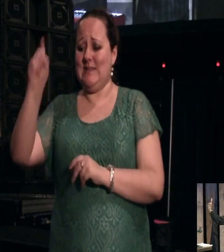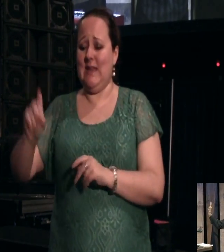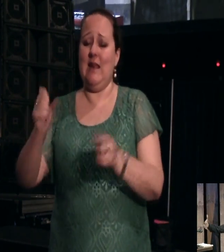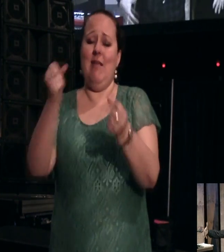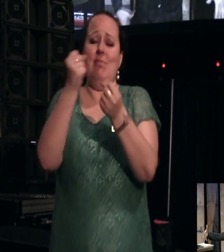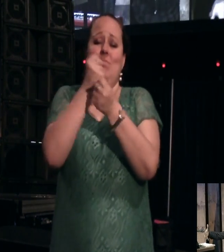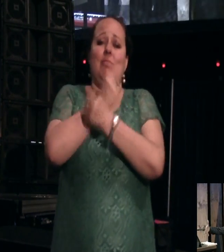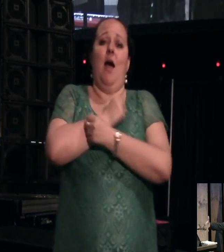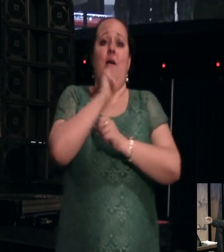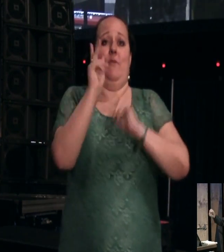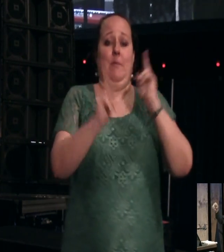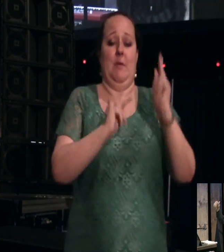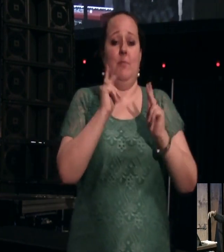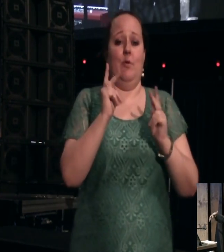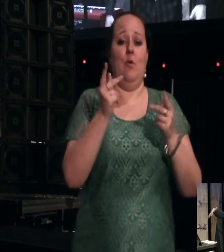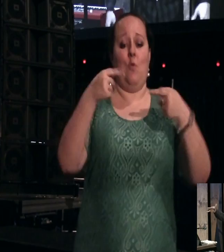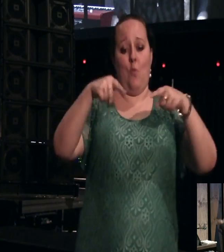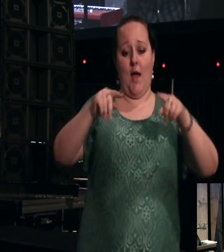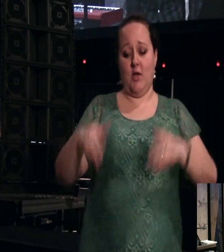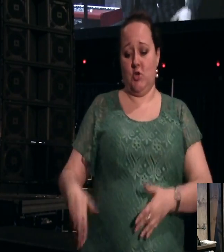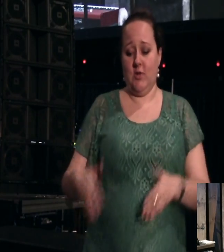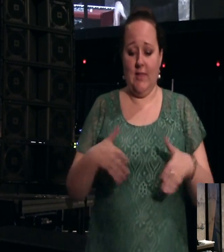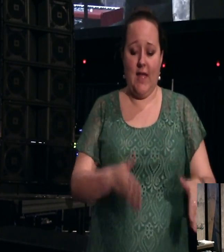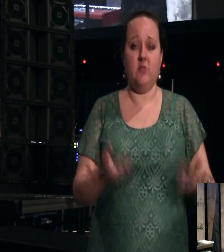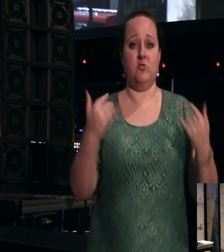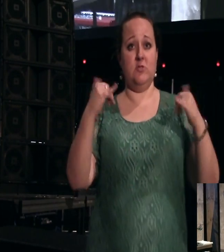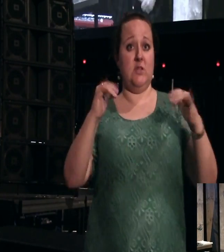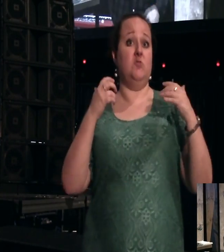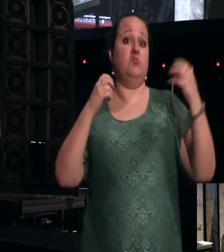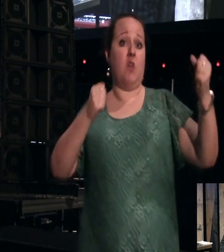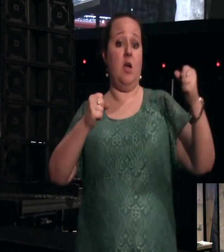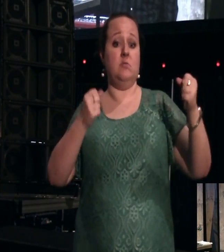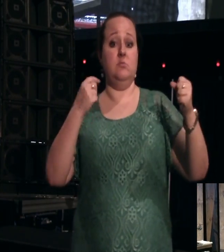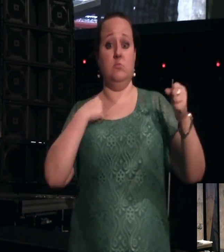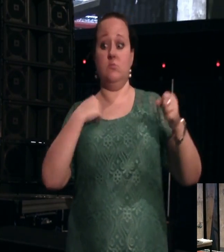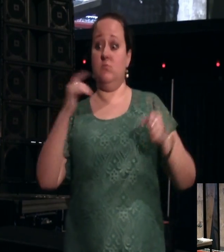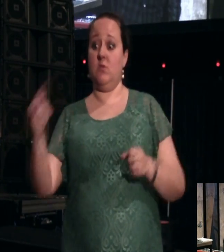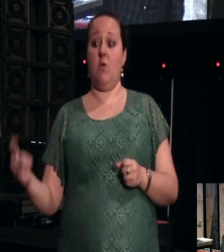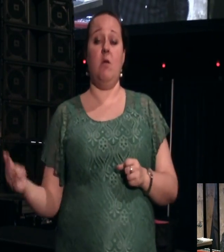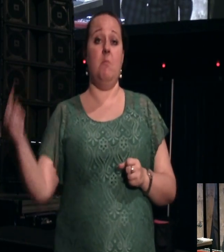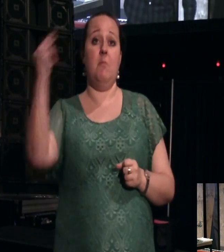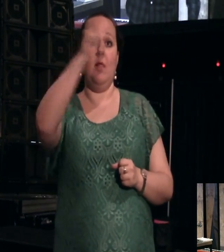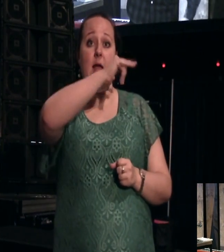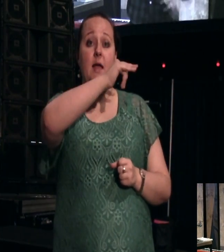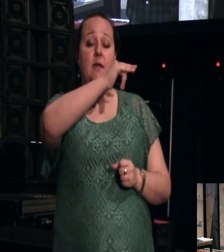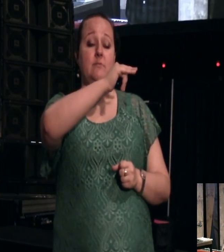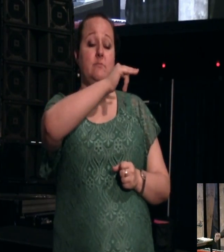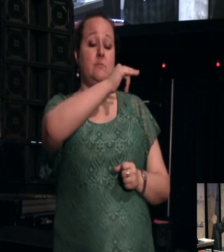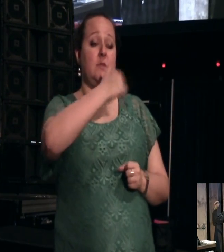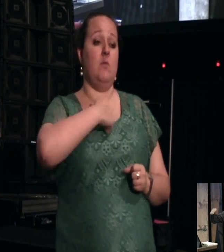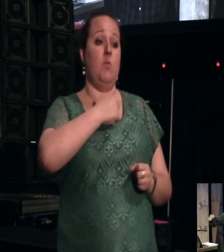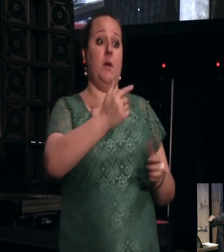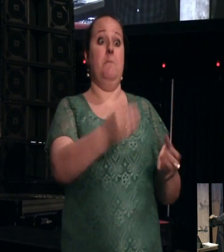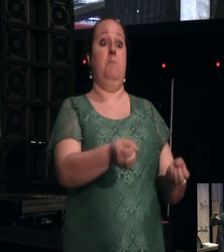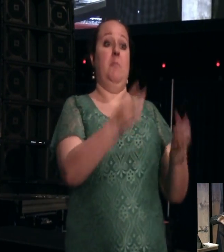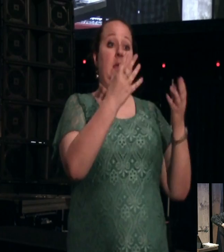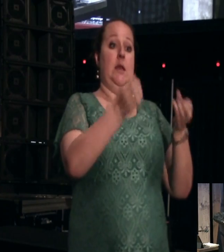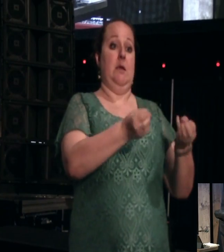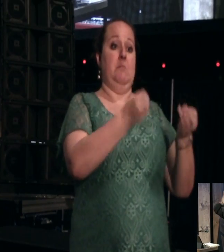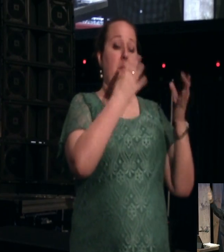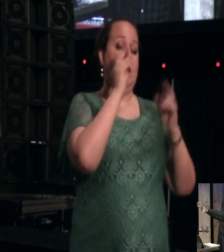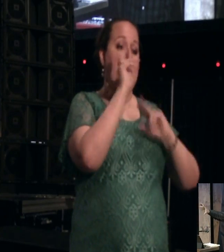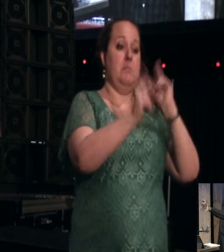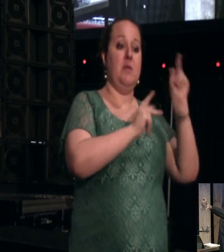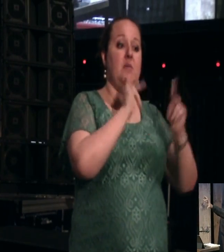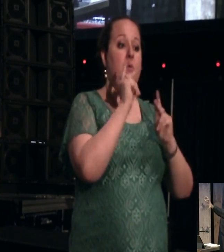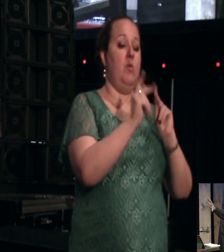can serve the needy. You can love the least of these. While your legs are still sturdy and strong, you can get on a plane and